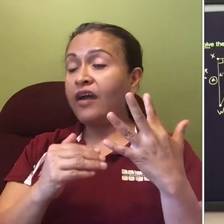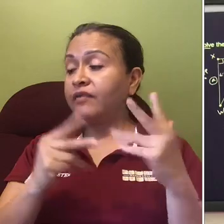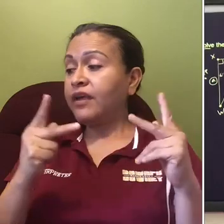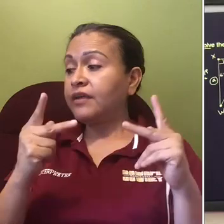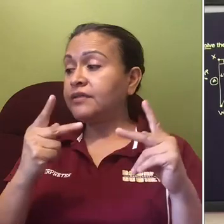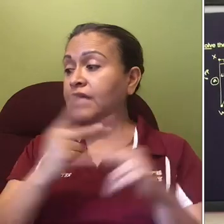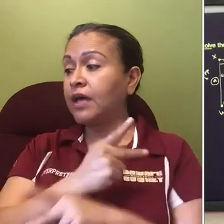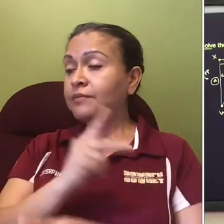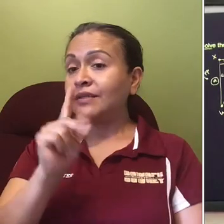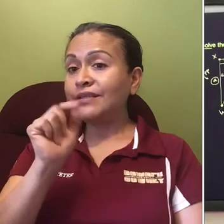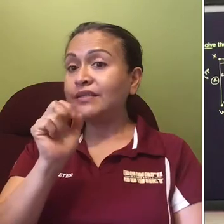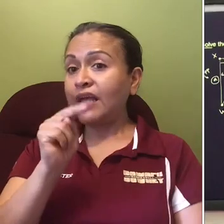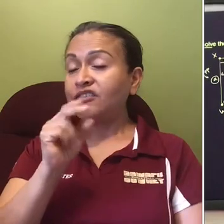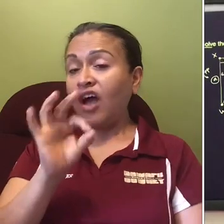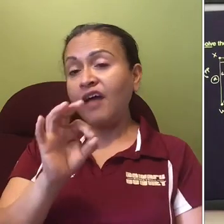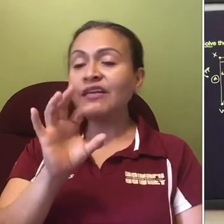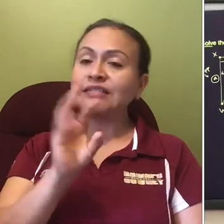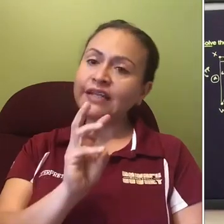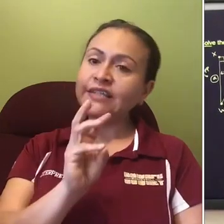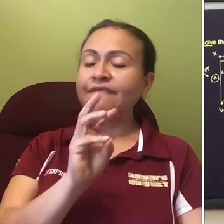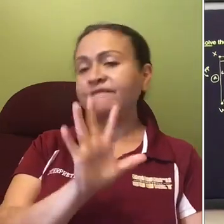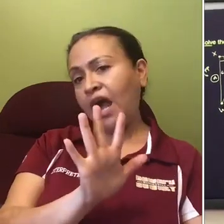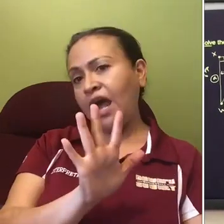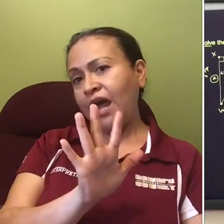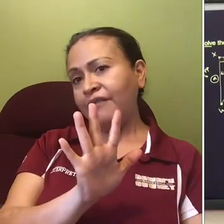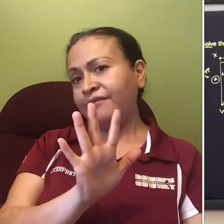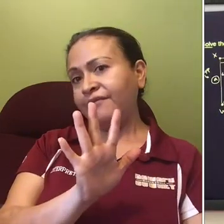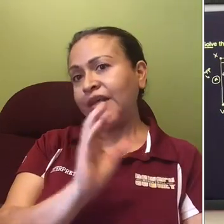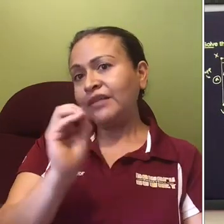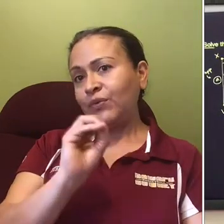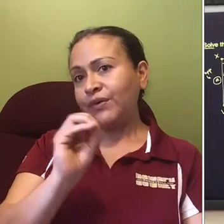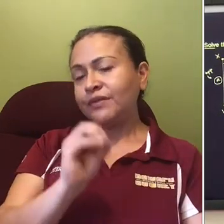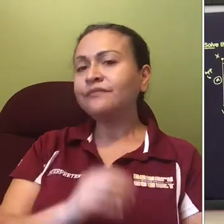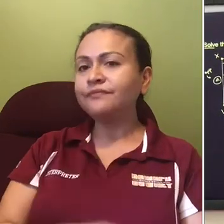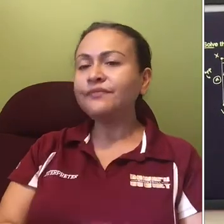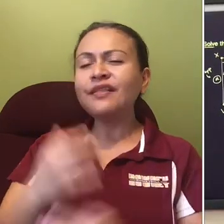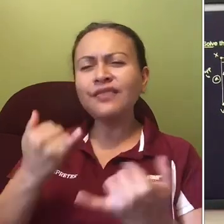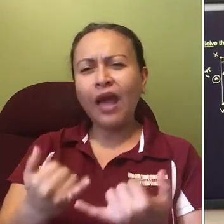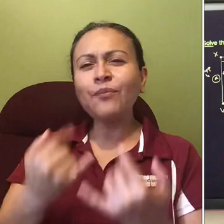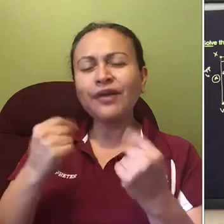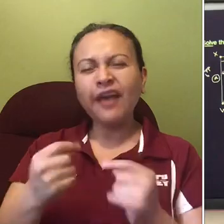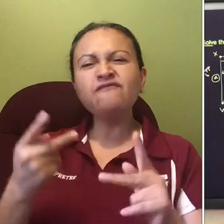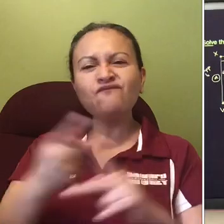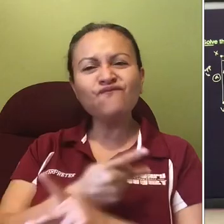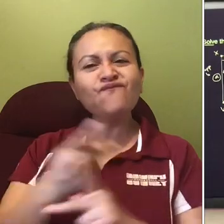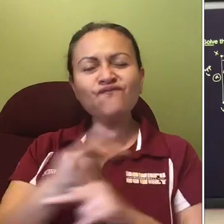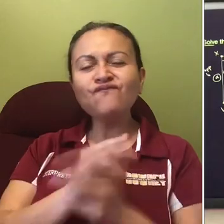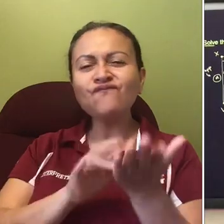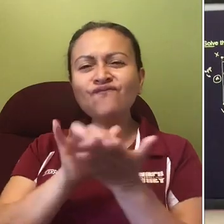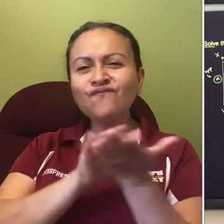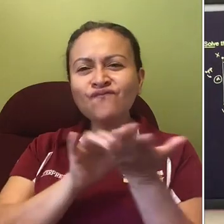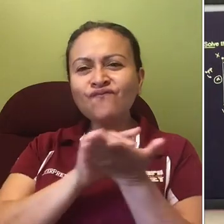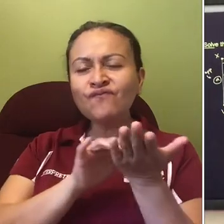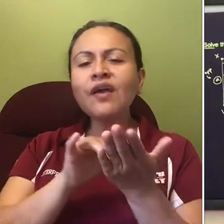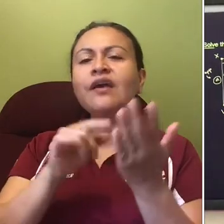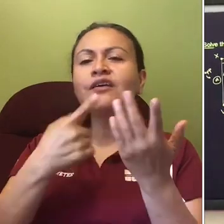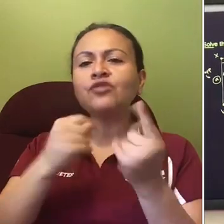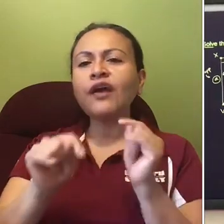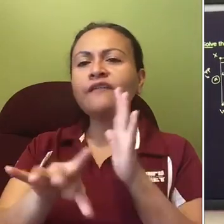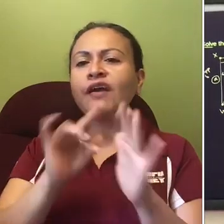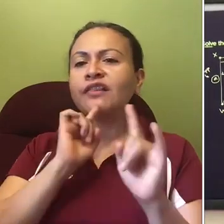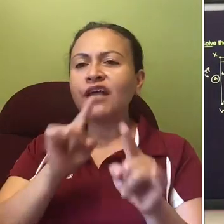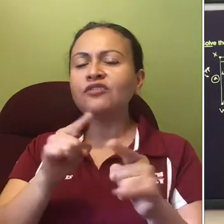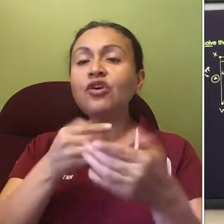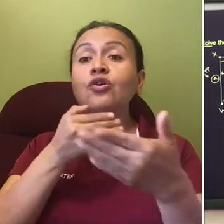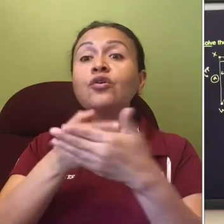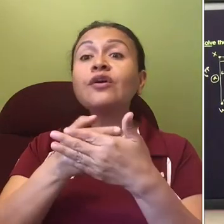tangent of 65 degrees. So now we can get our calculator out and figure out what this is to the